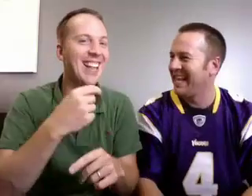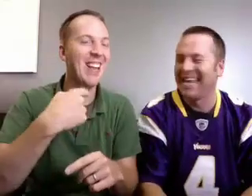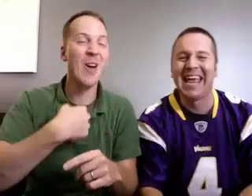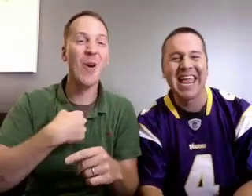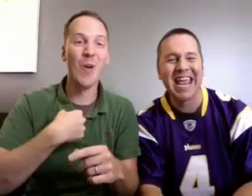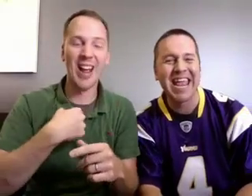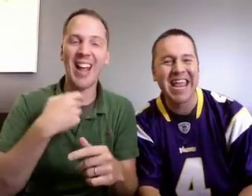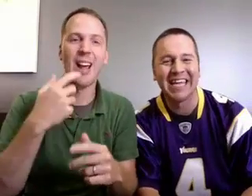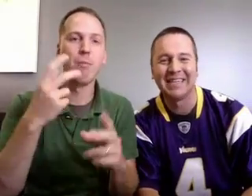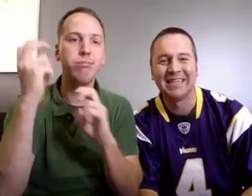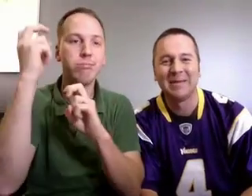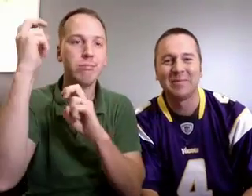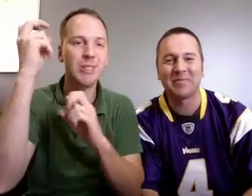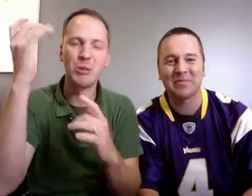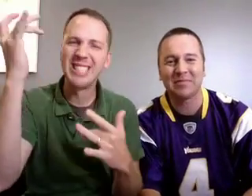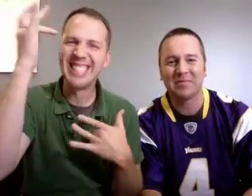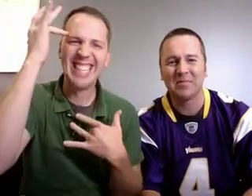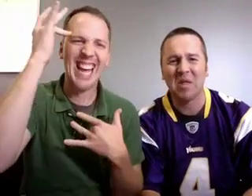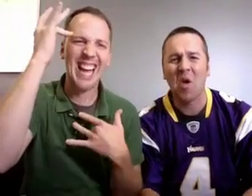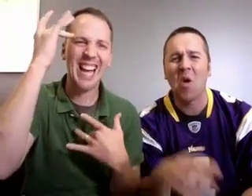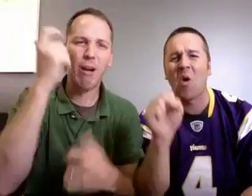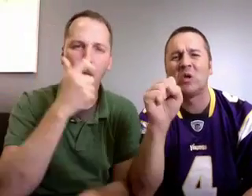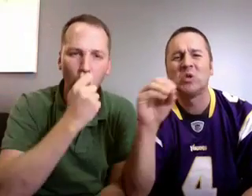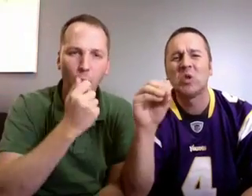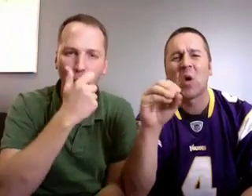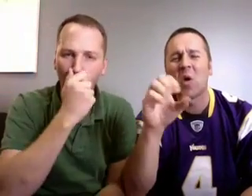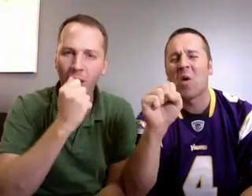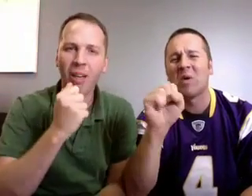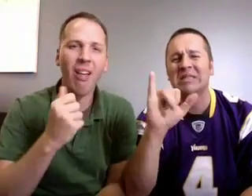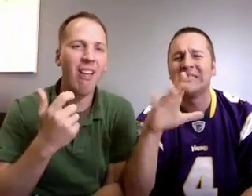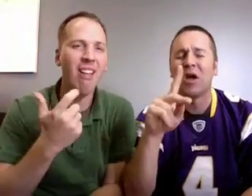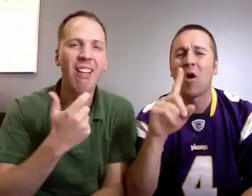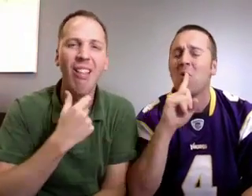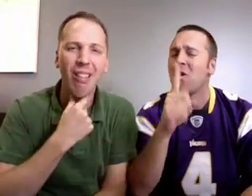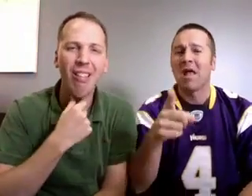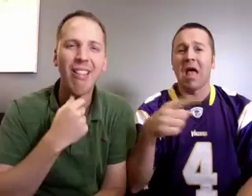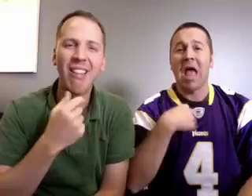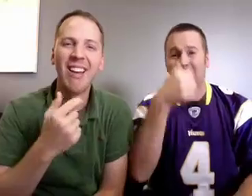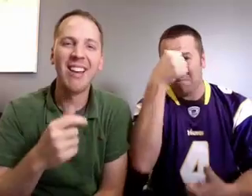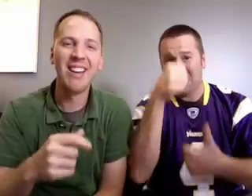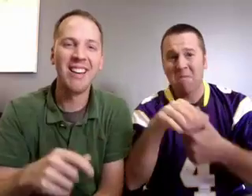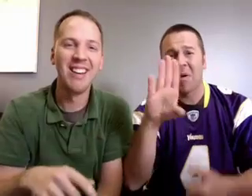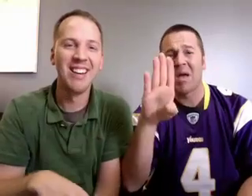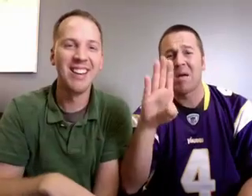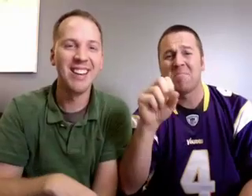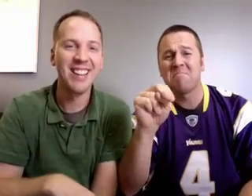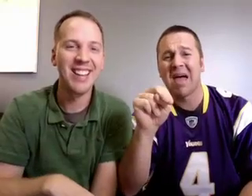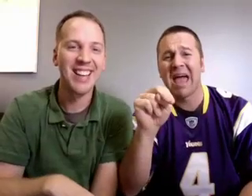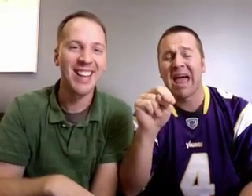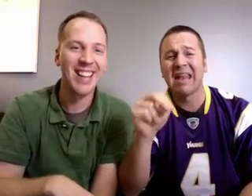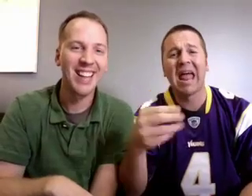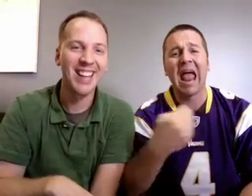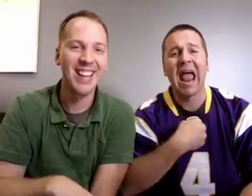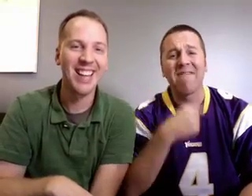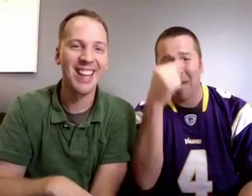that's right. That's right. I accept it. All right, we were really sick. We were so had sick. Colds and sore throats. I can remember Ben